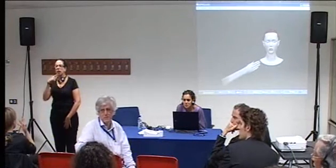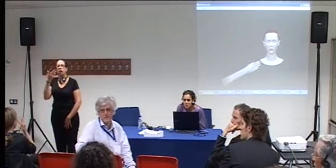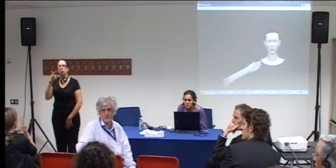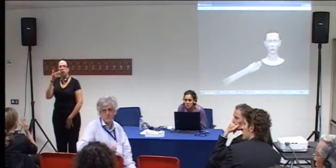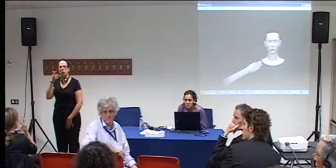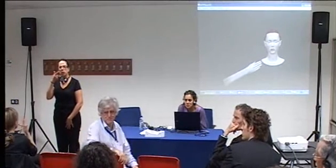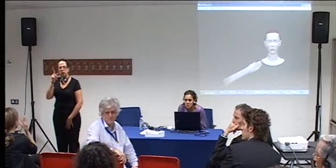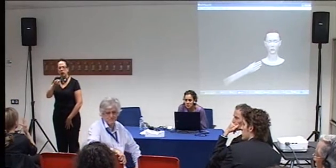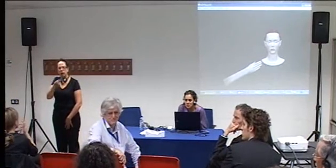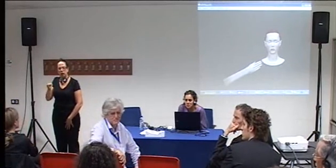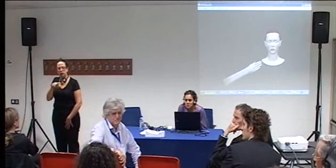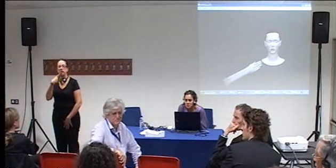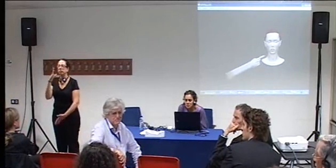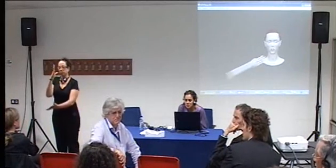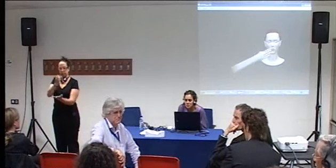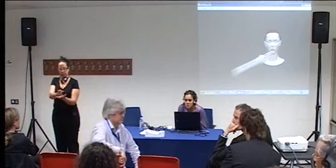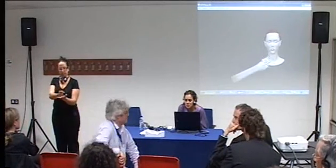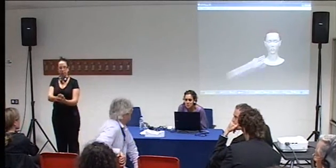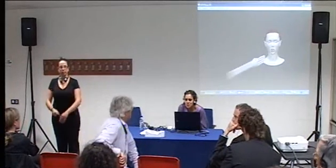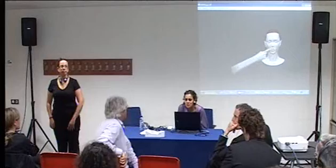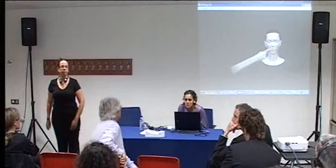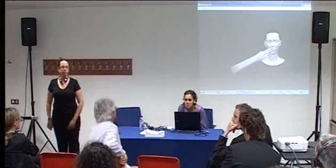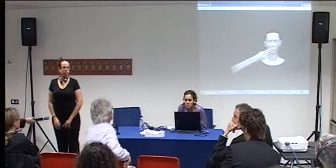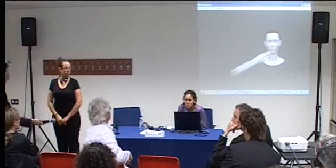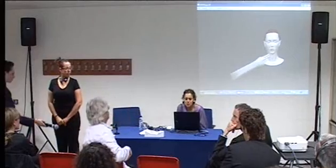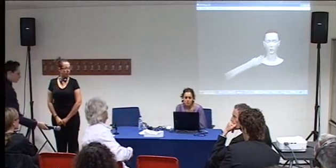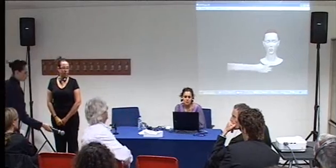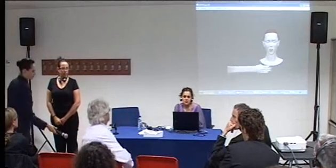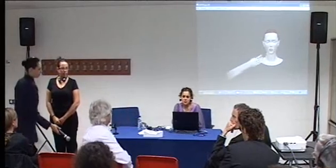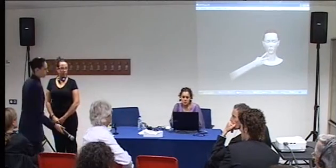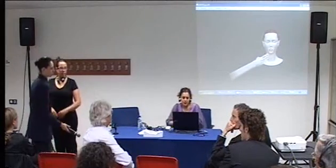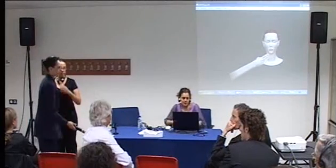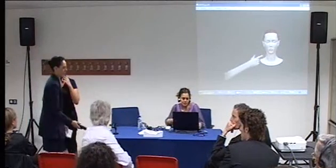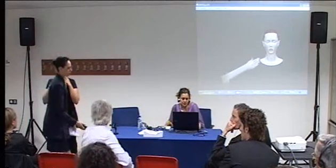Sorry, we didn't hear her. She's not using the mic, so we didn't hear her.